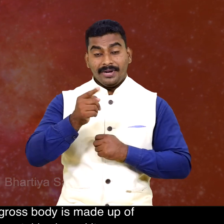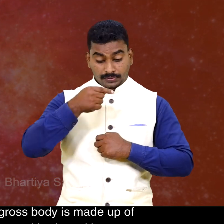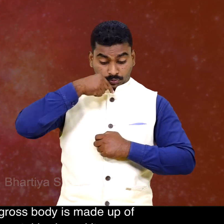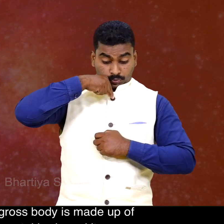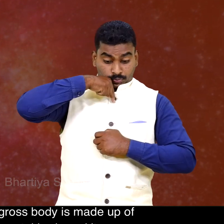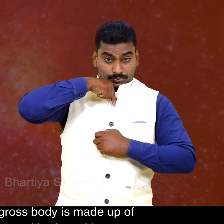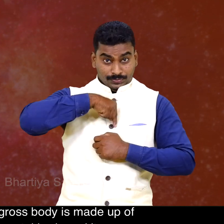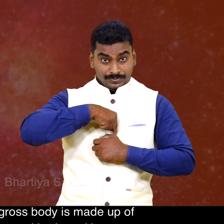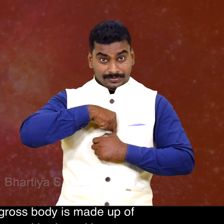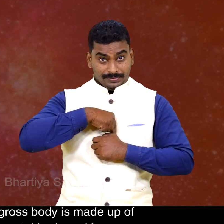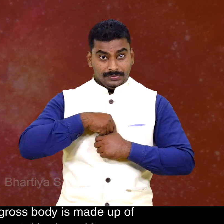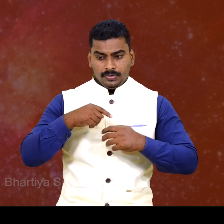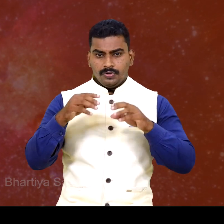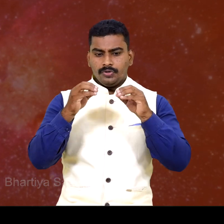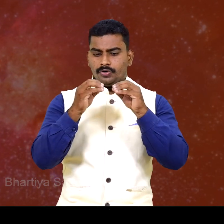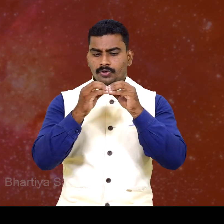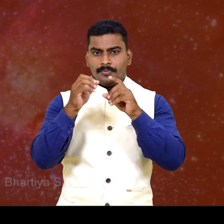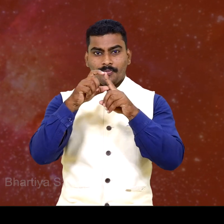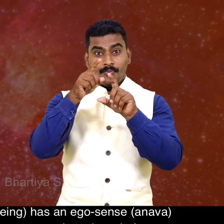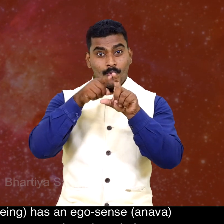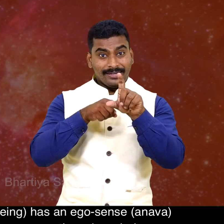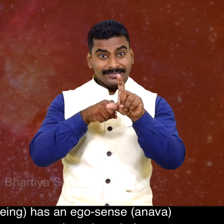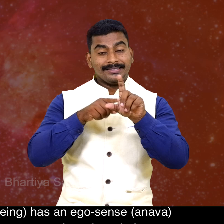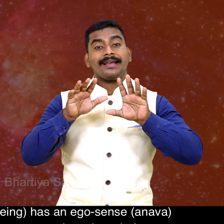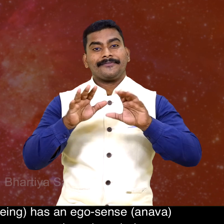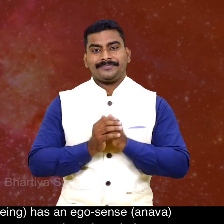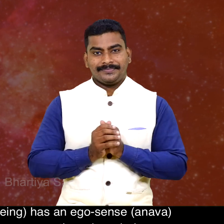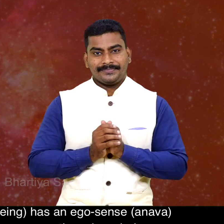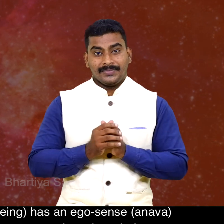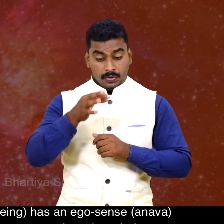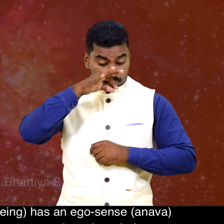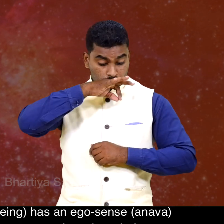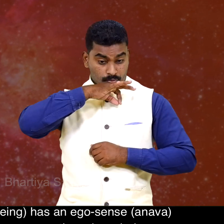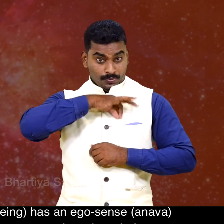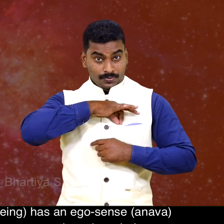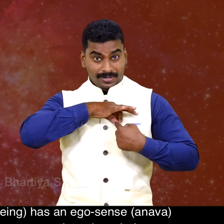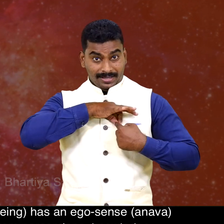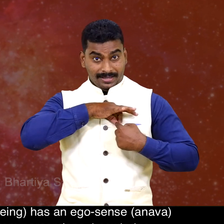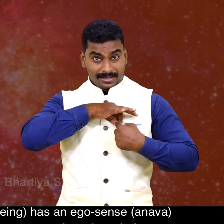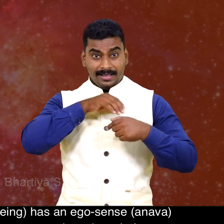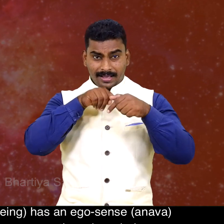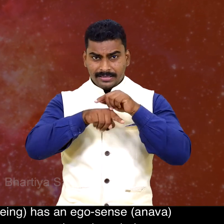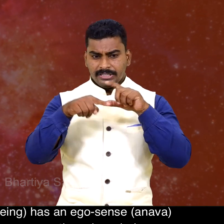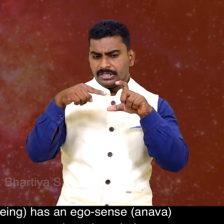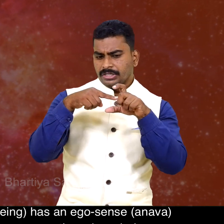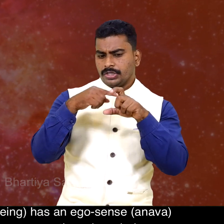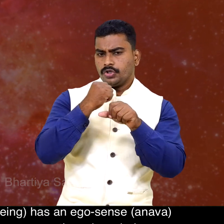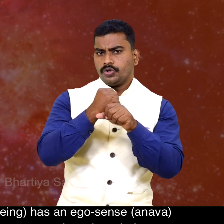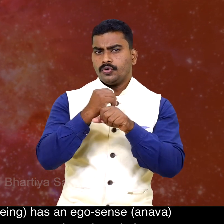its organs. Each jiva has an ego sense arising